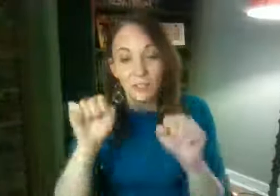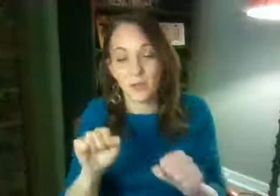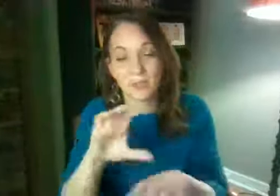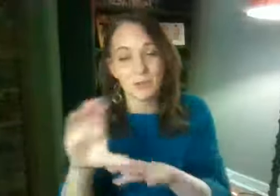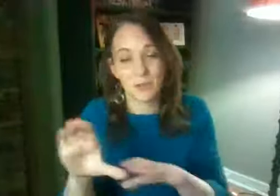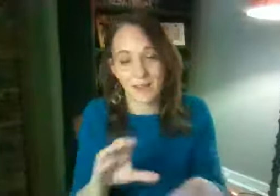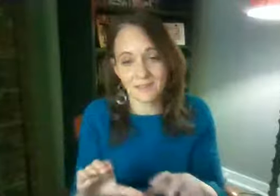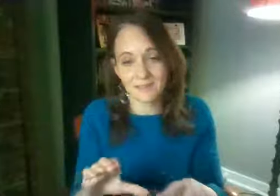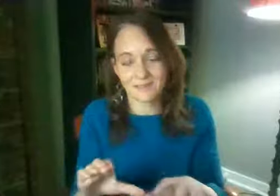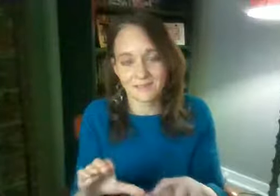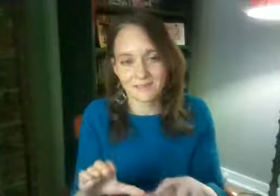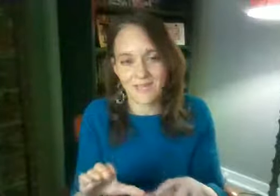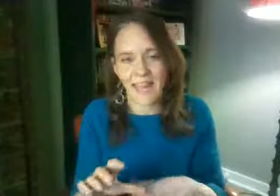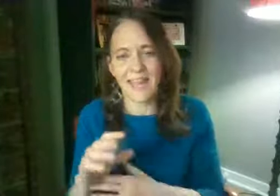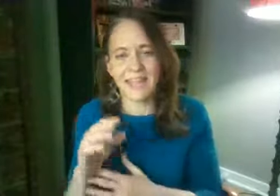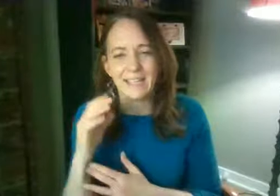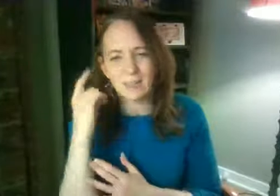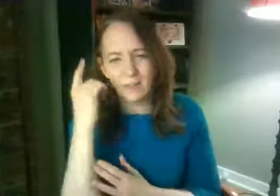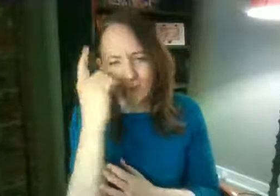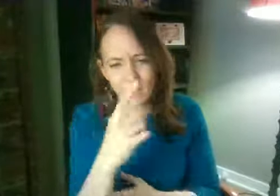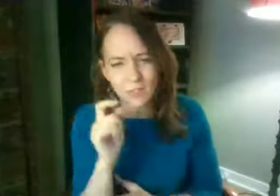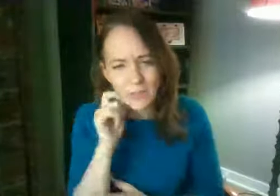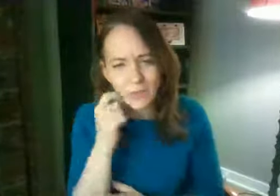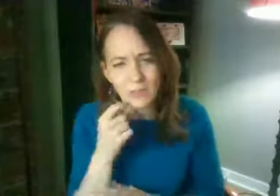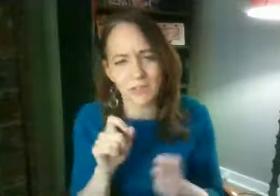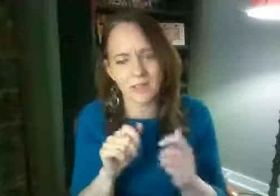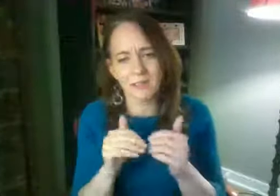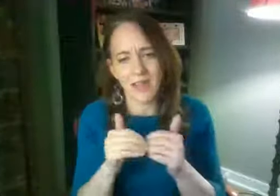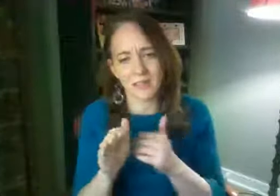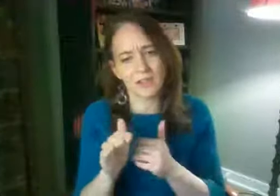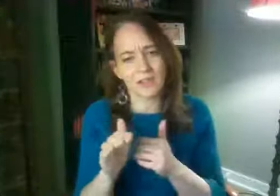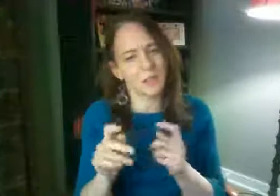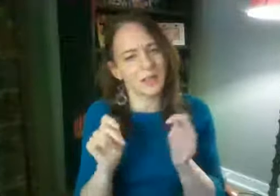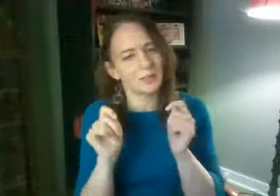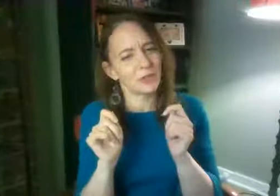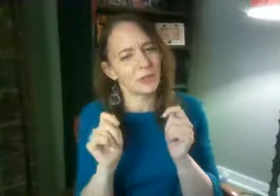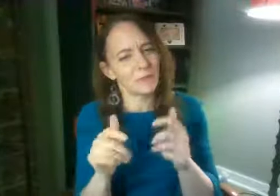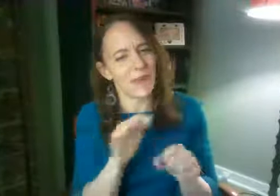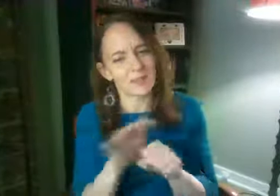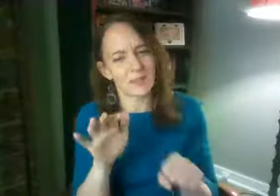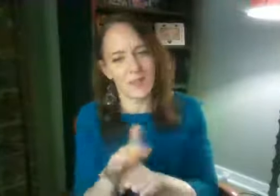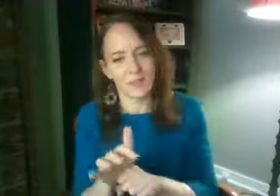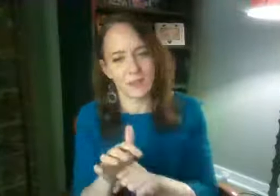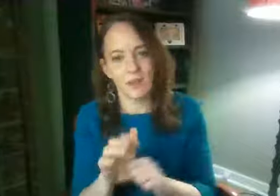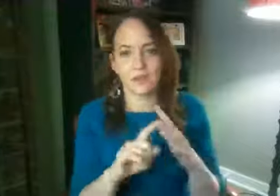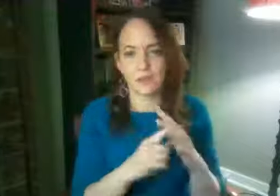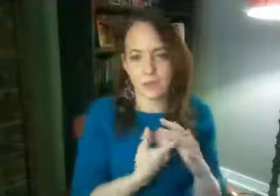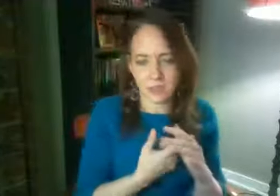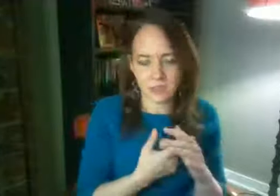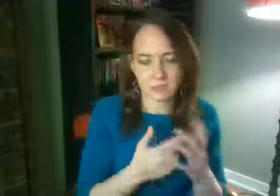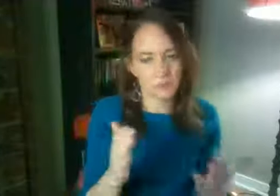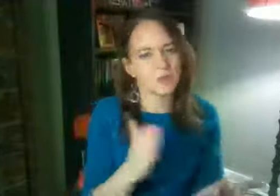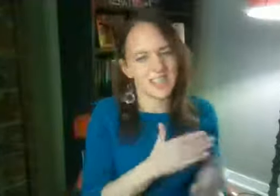You can do that, and it looks pretty cool after you start being able to do it fast enough. So first, you